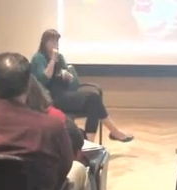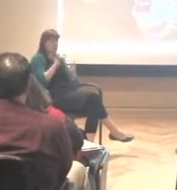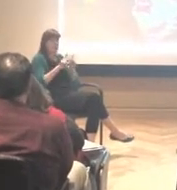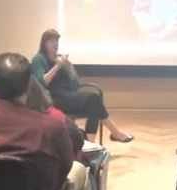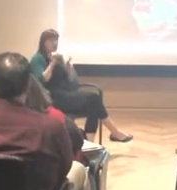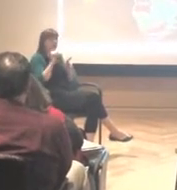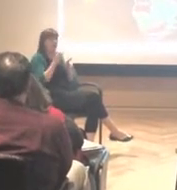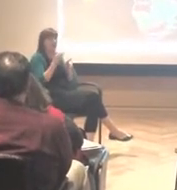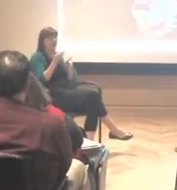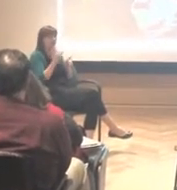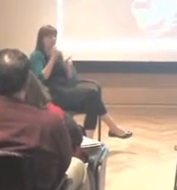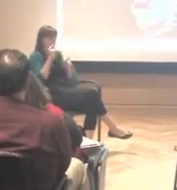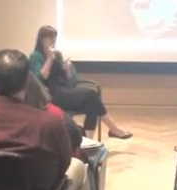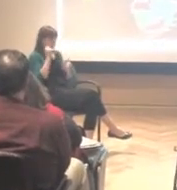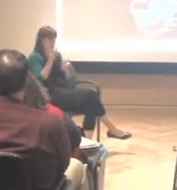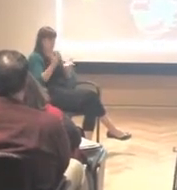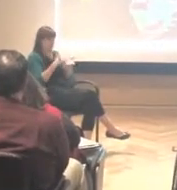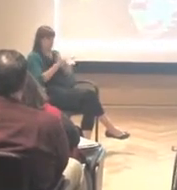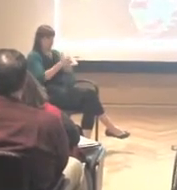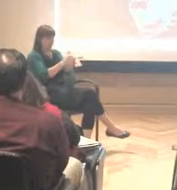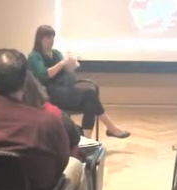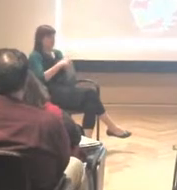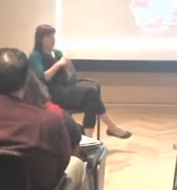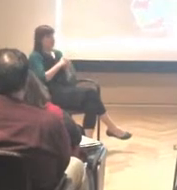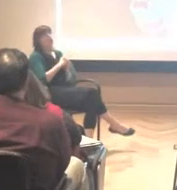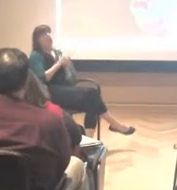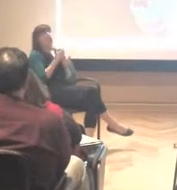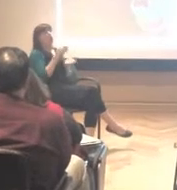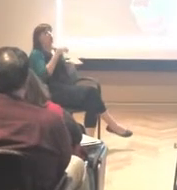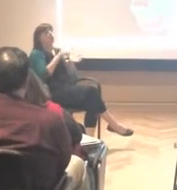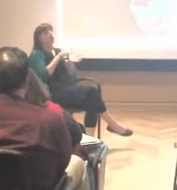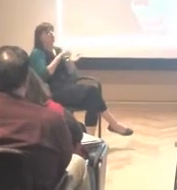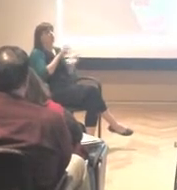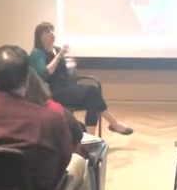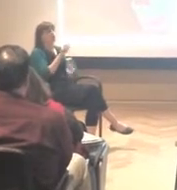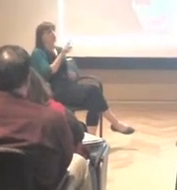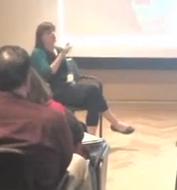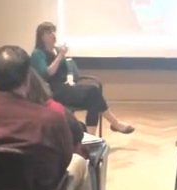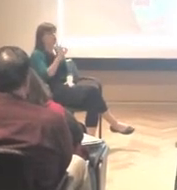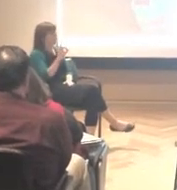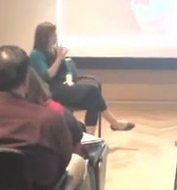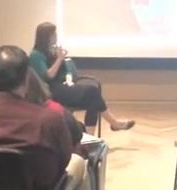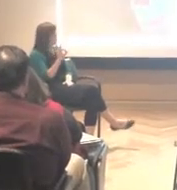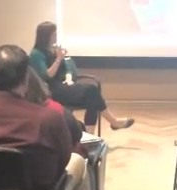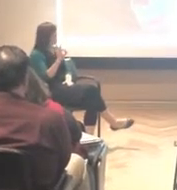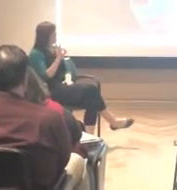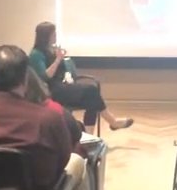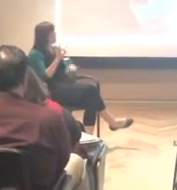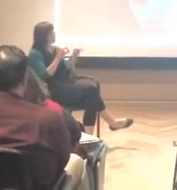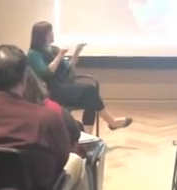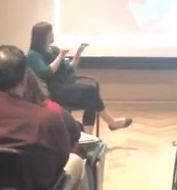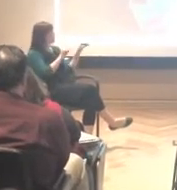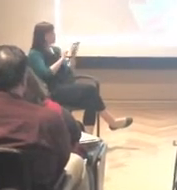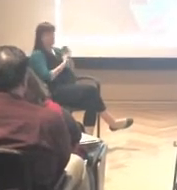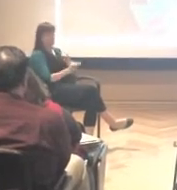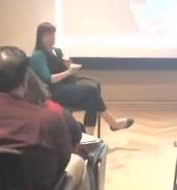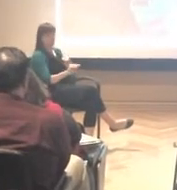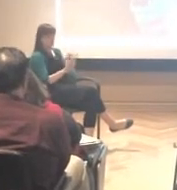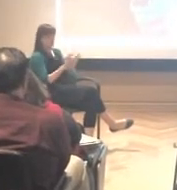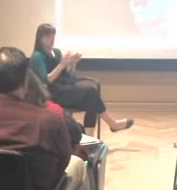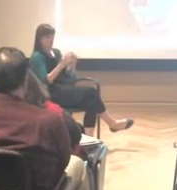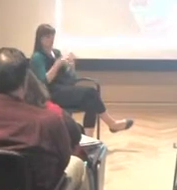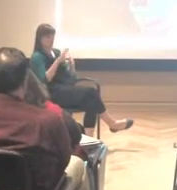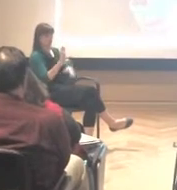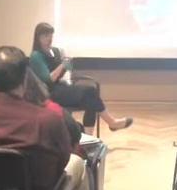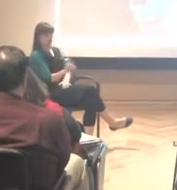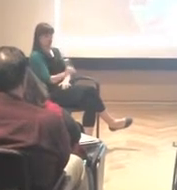come back and see you, okay? And so Dr. Ward, who moved his family to Africa, and for 7 years